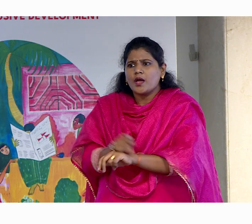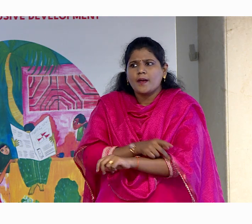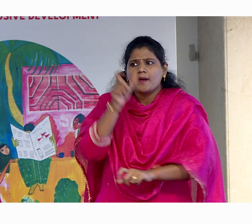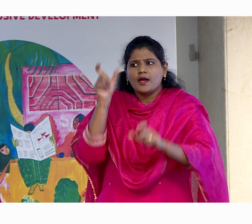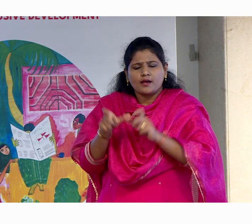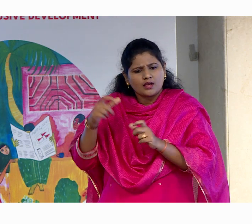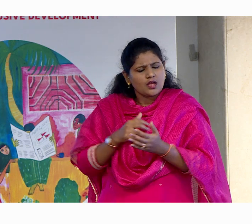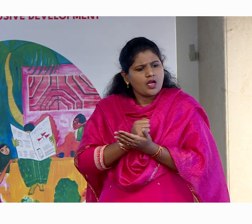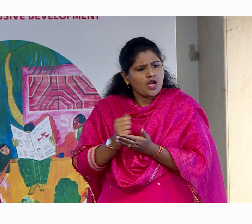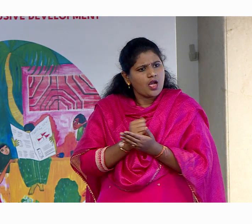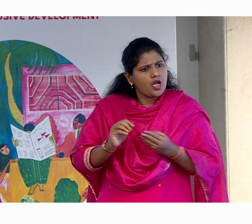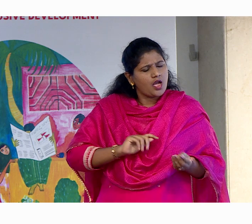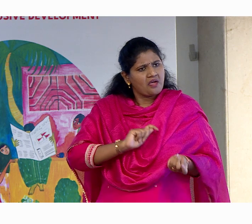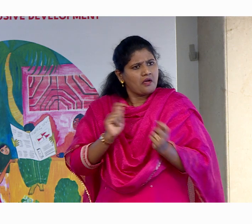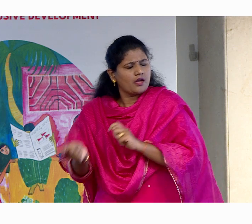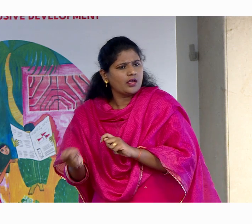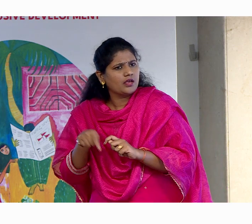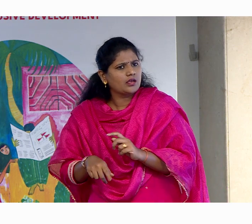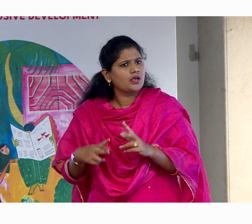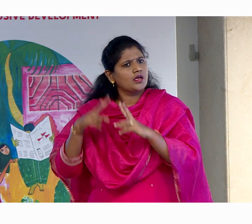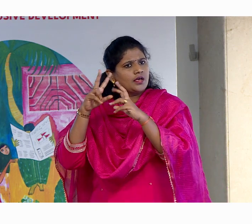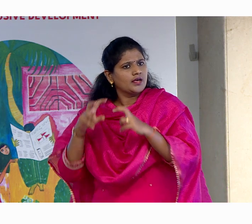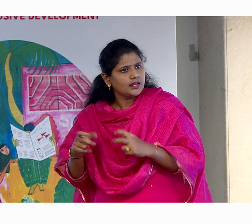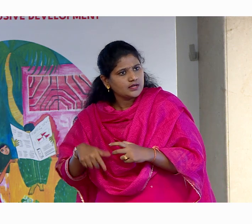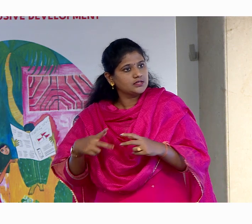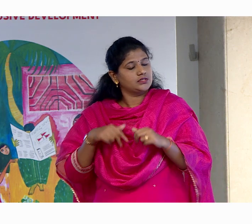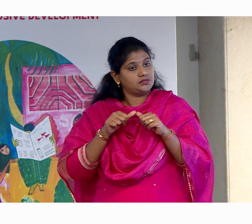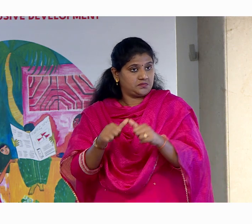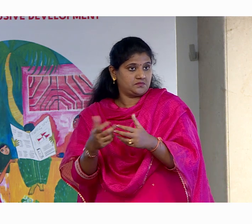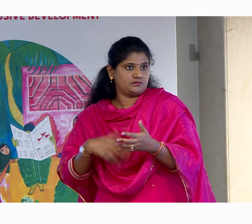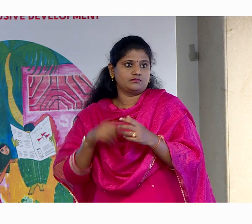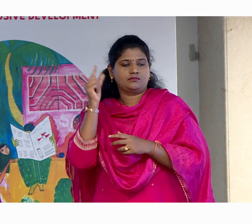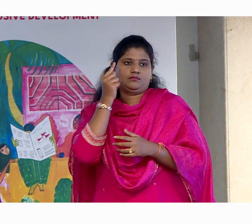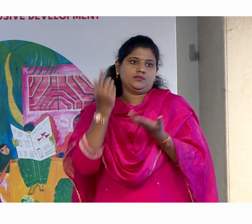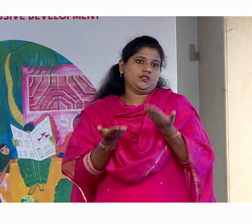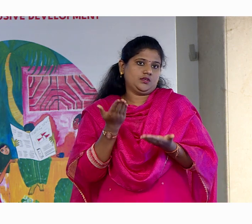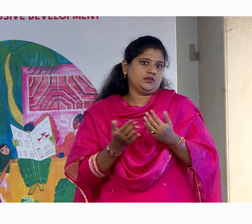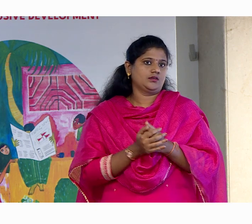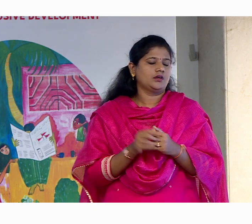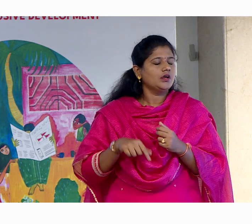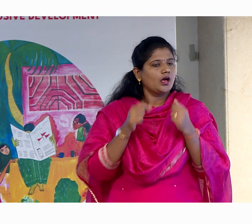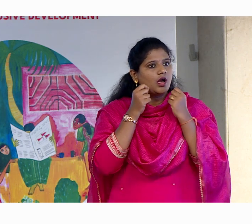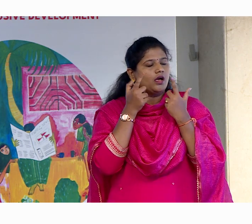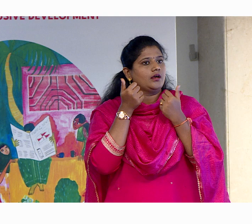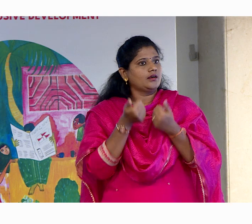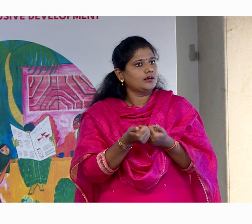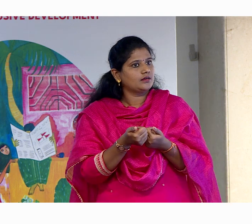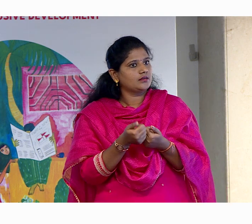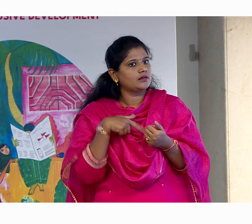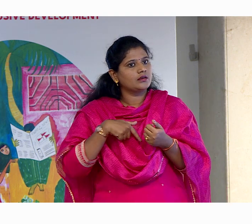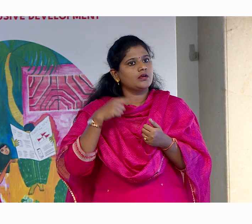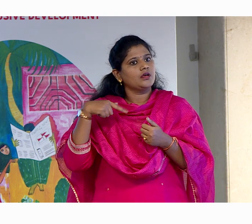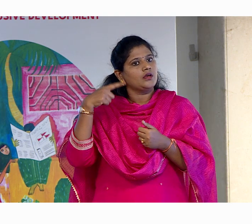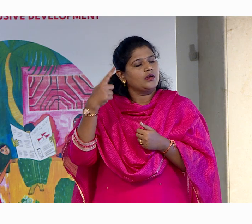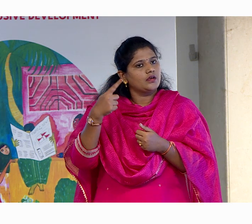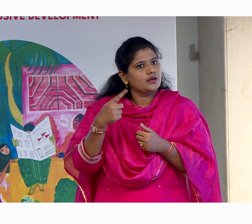into practice some pretty obvious research results that would be useful. And we had the surprisingly unusual idea